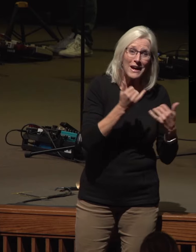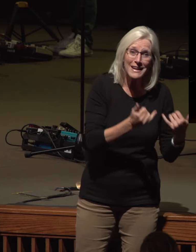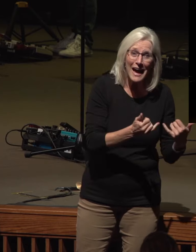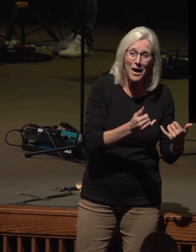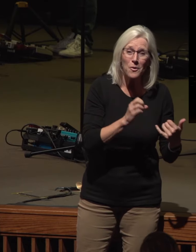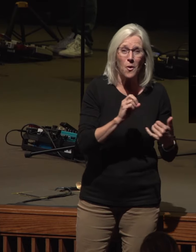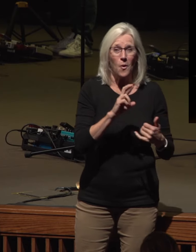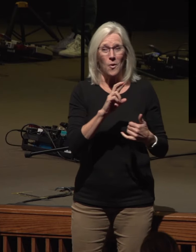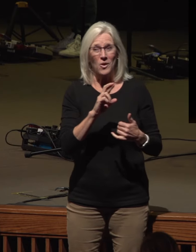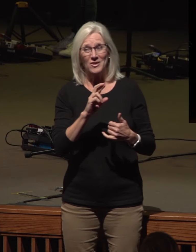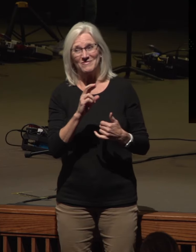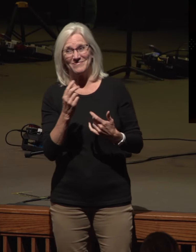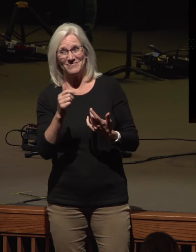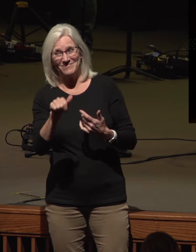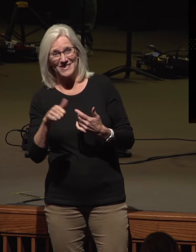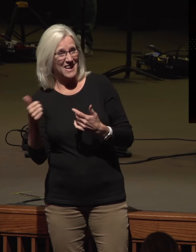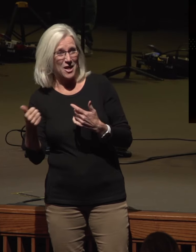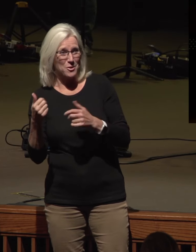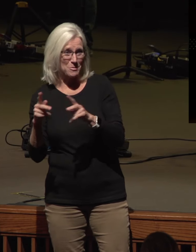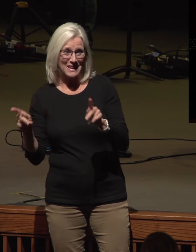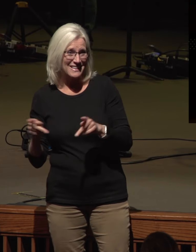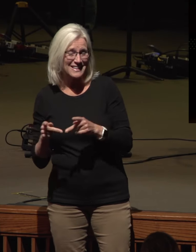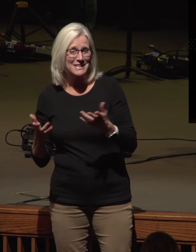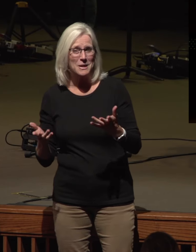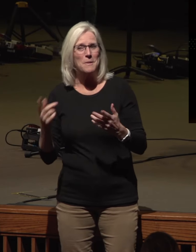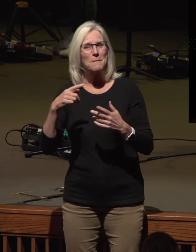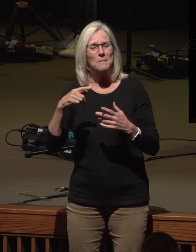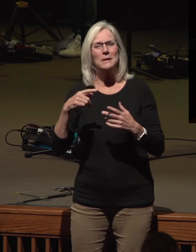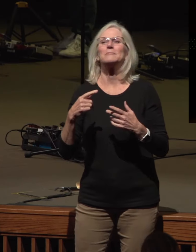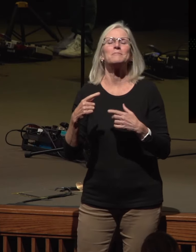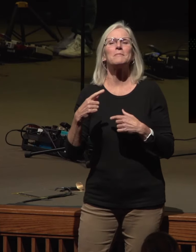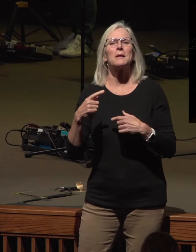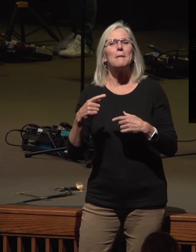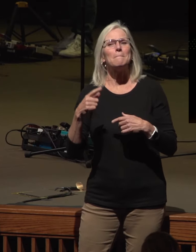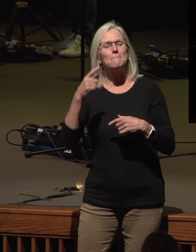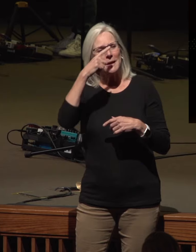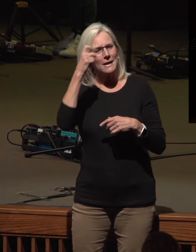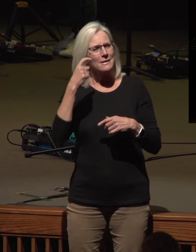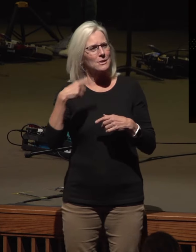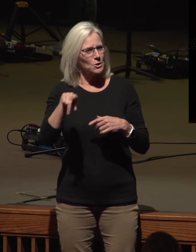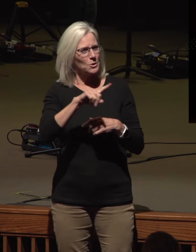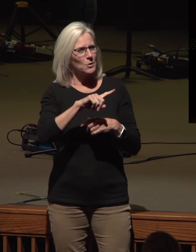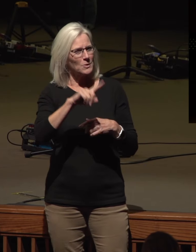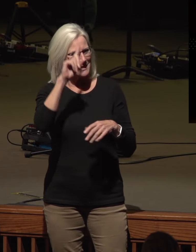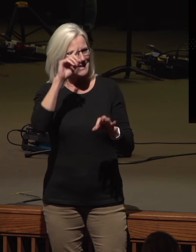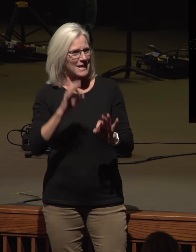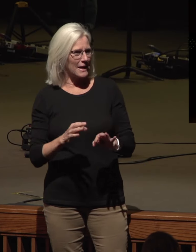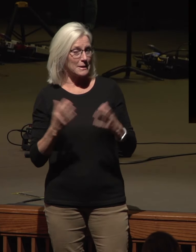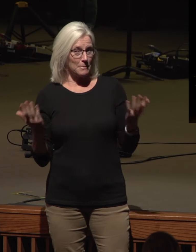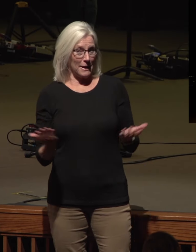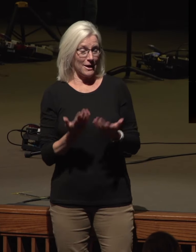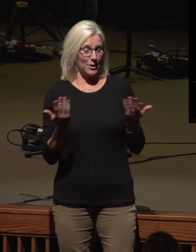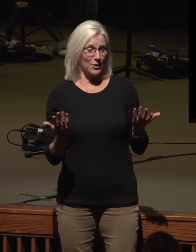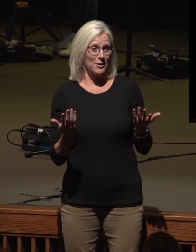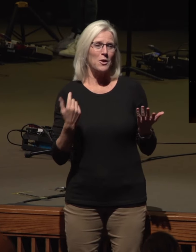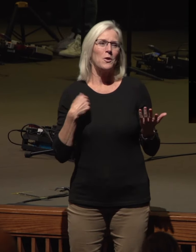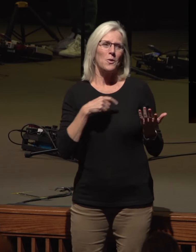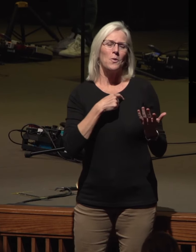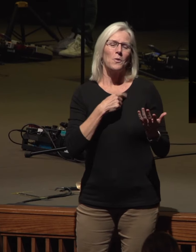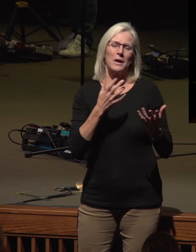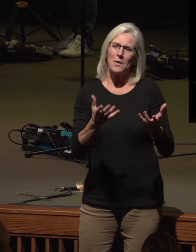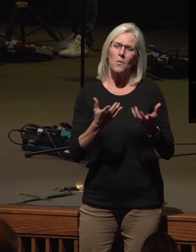so glad that you have made the decision to be here today. And because you've made the decision to be here today, we would actually love the opportunity to step